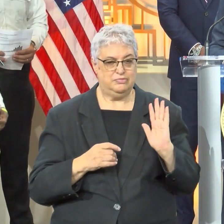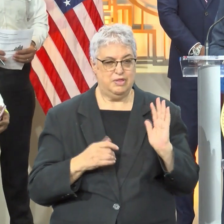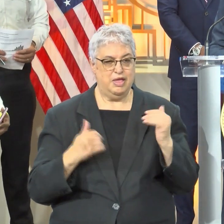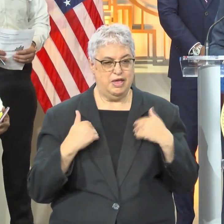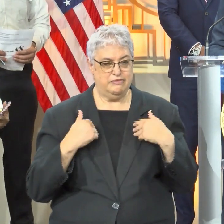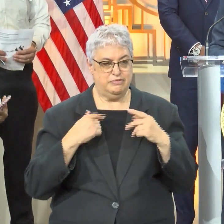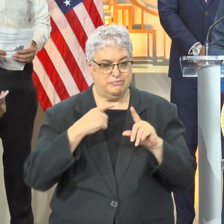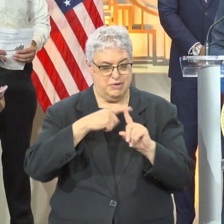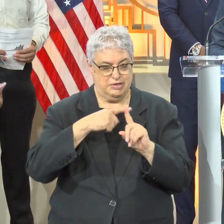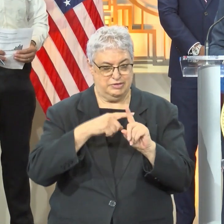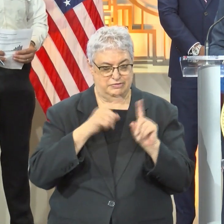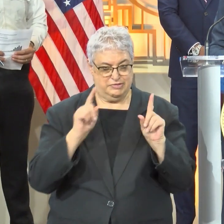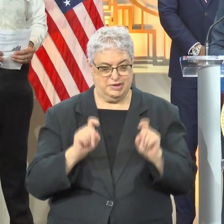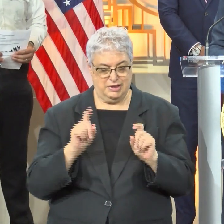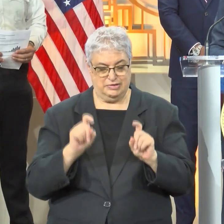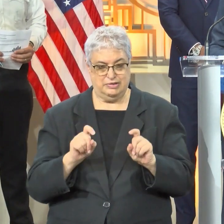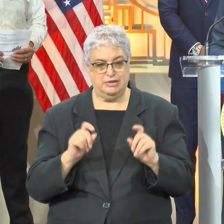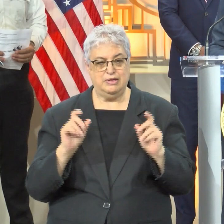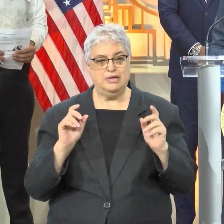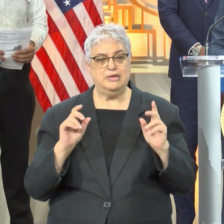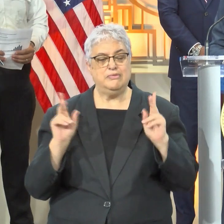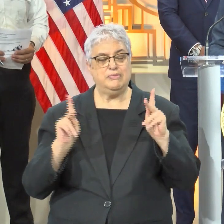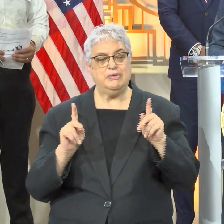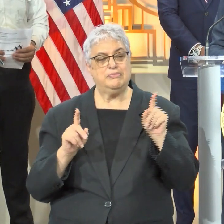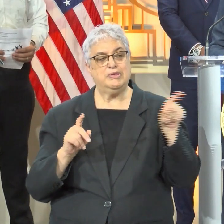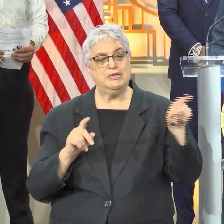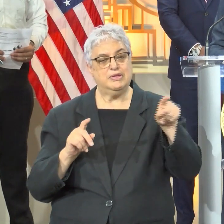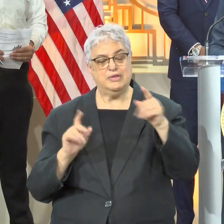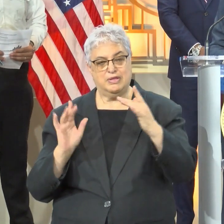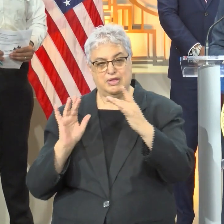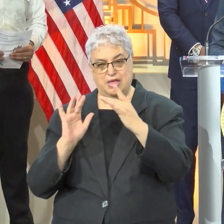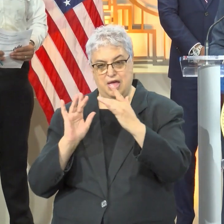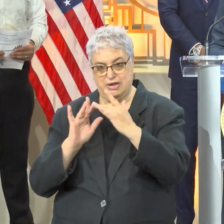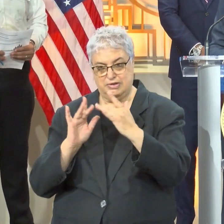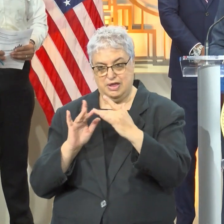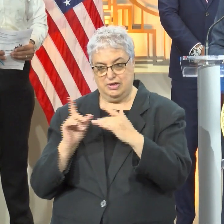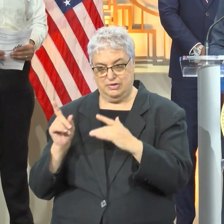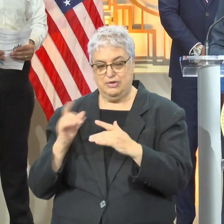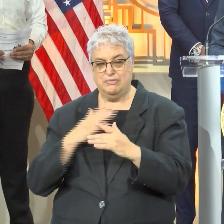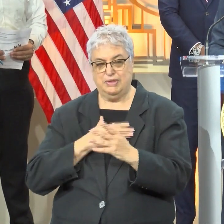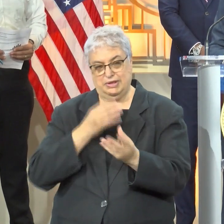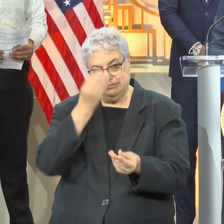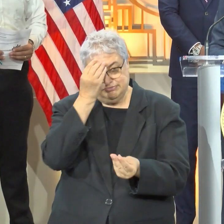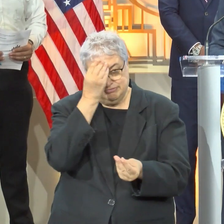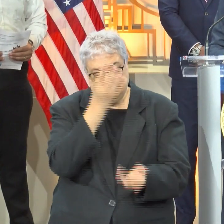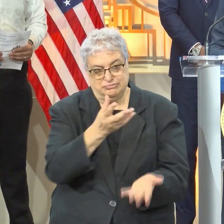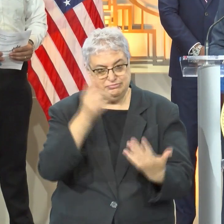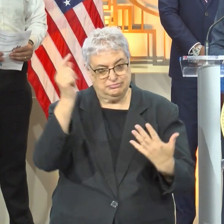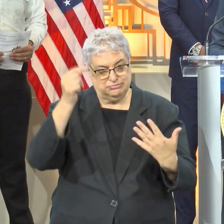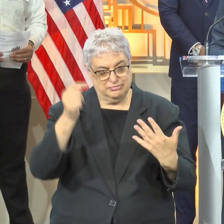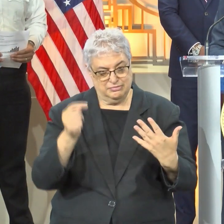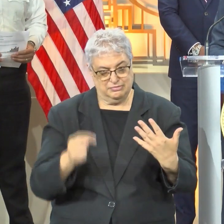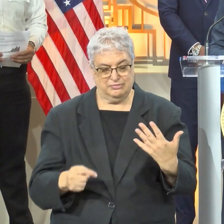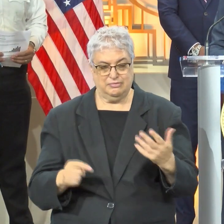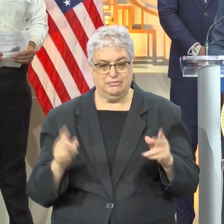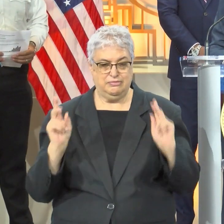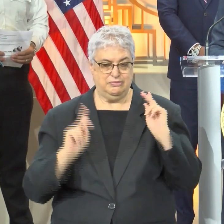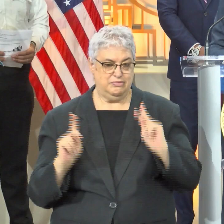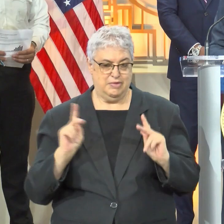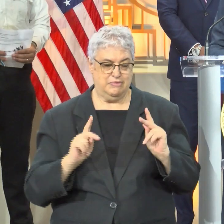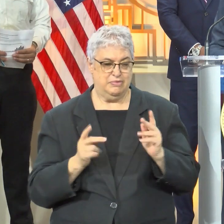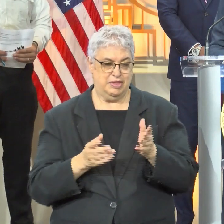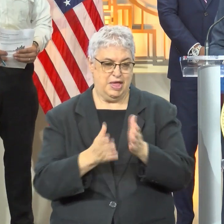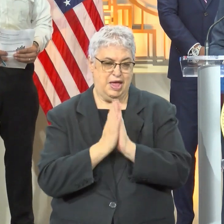And then when our contact tracers contact you, please don't hesitate to share with them the